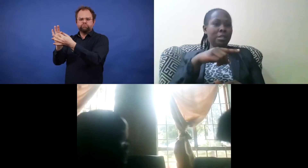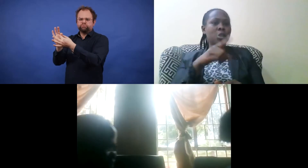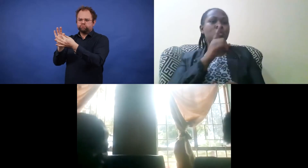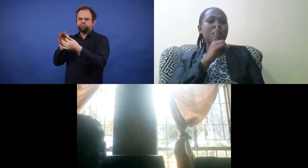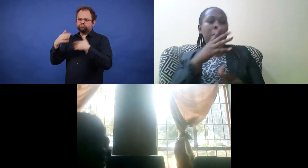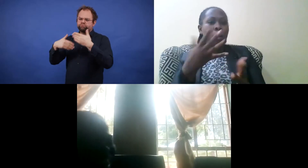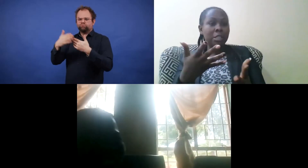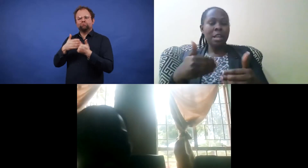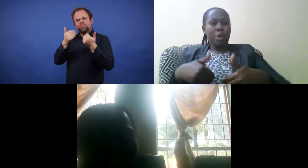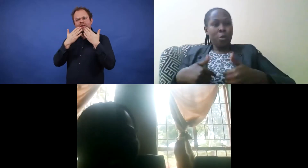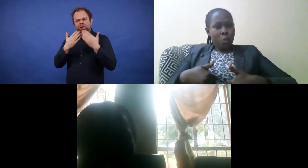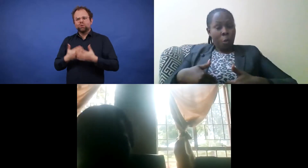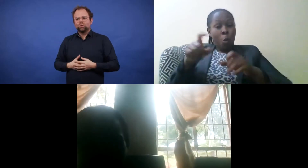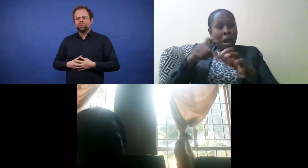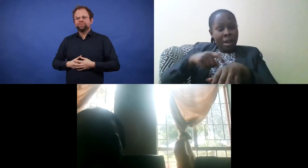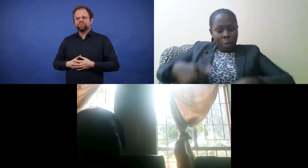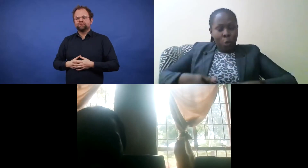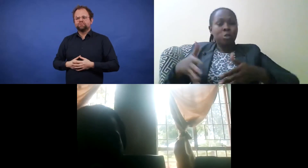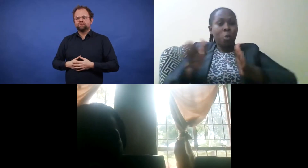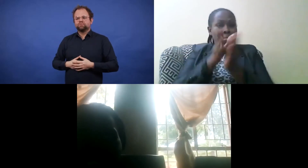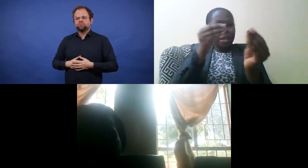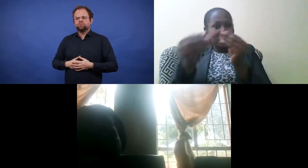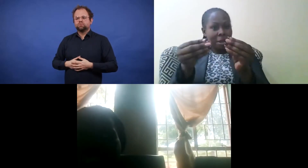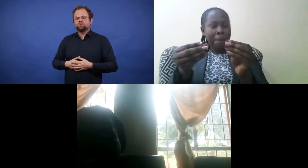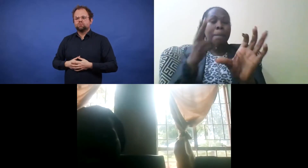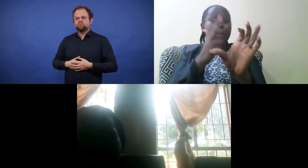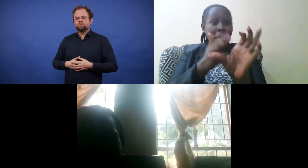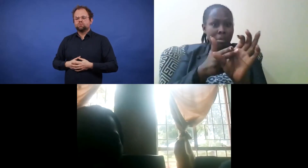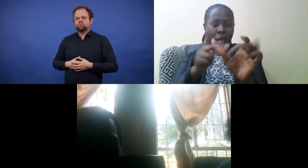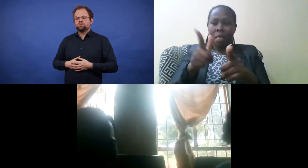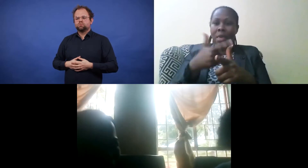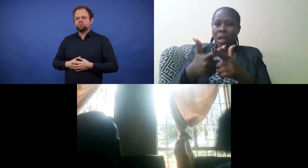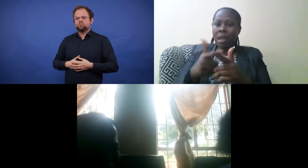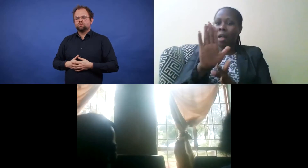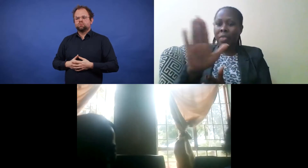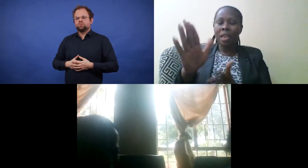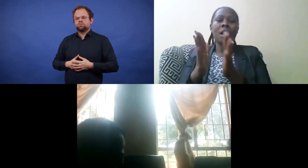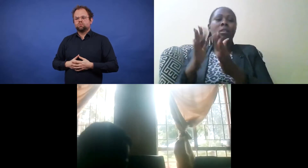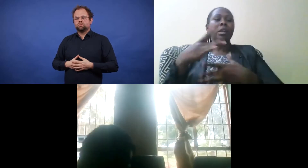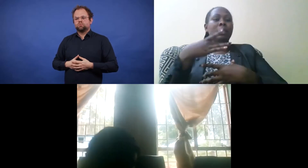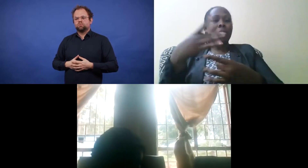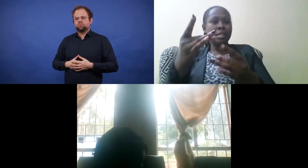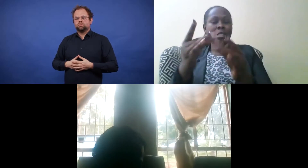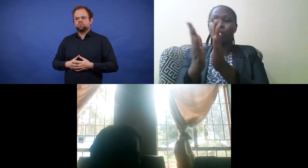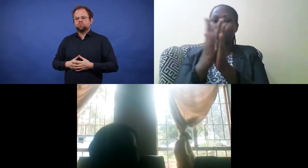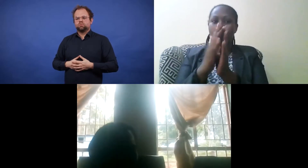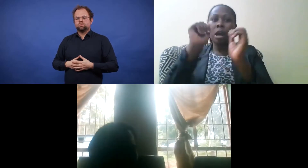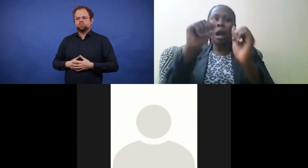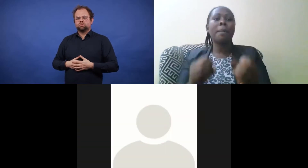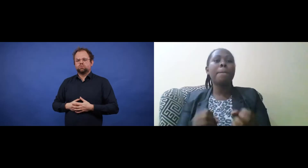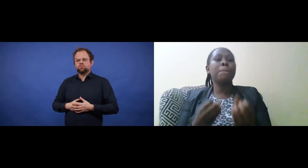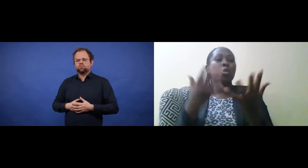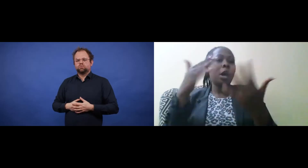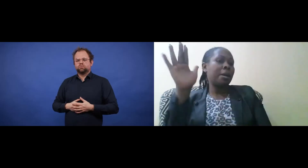speech. Nothing about us without us. When youth with disabilities participate in their